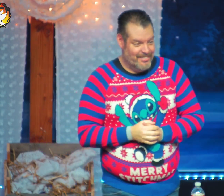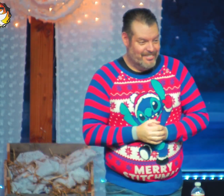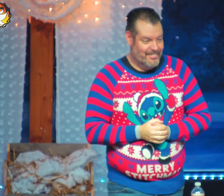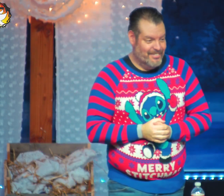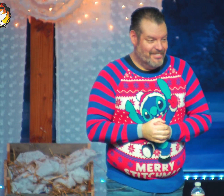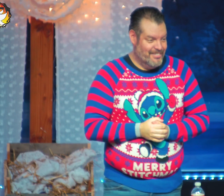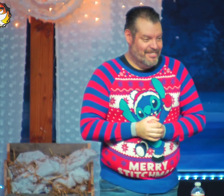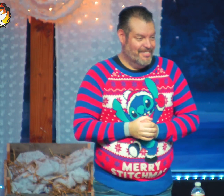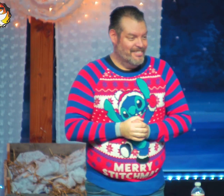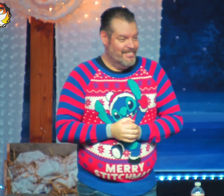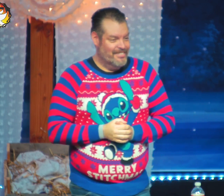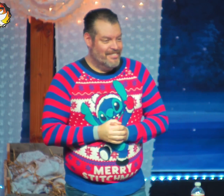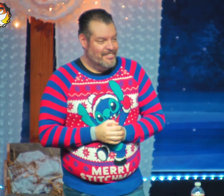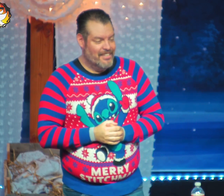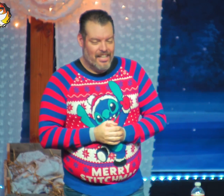driving.